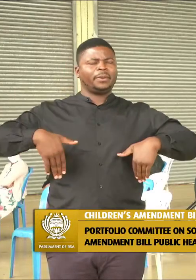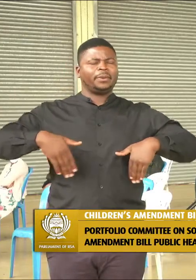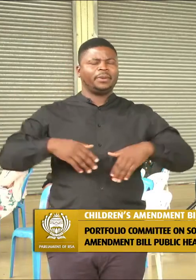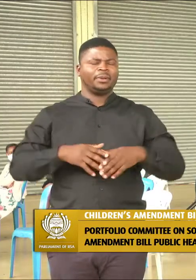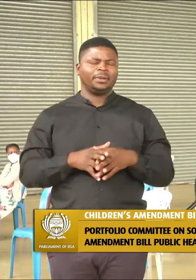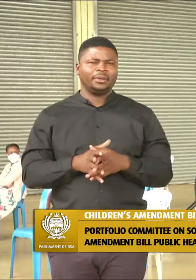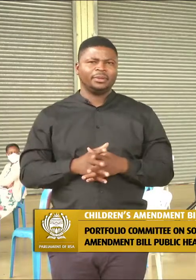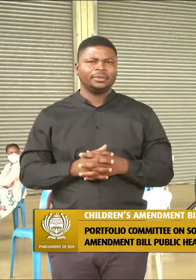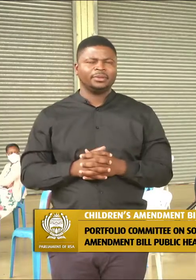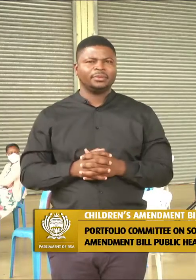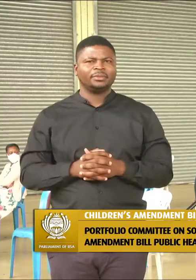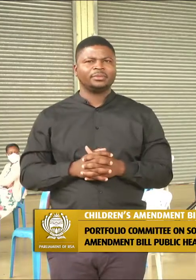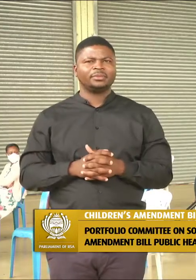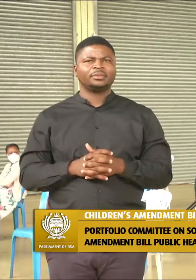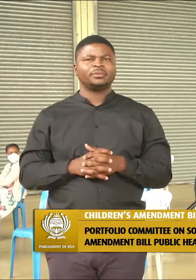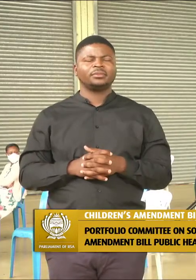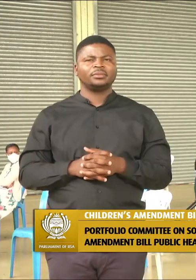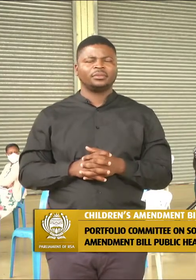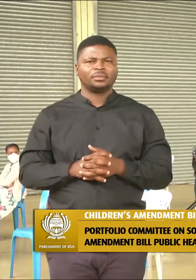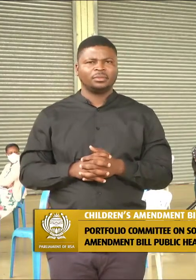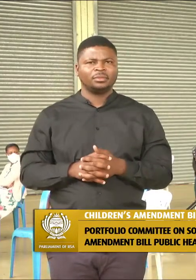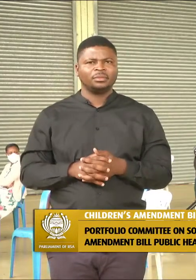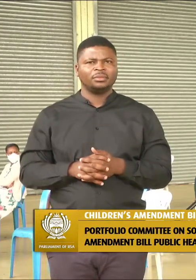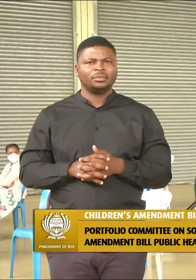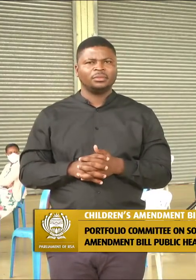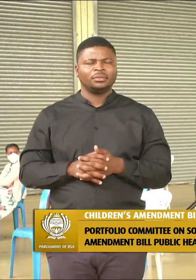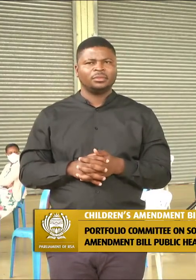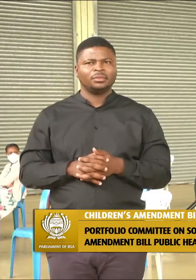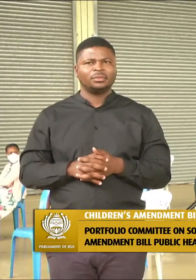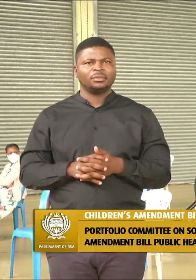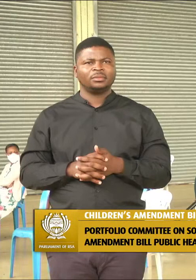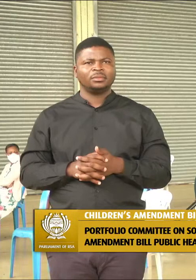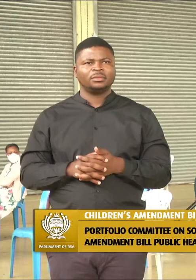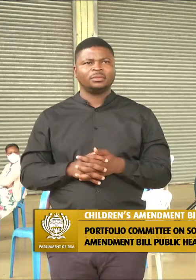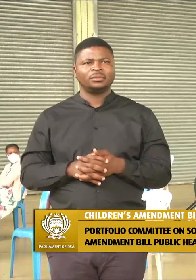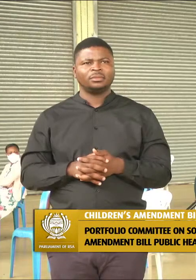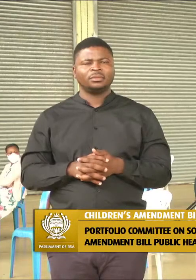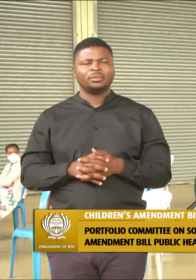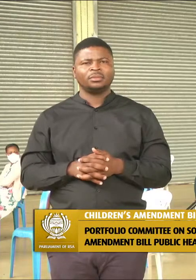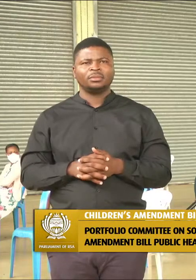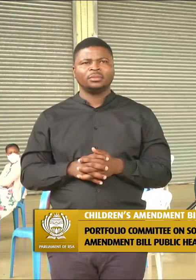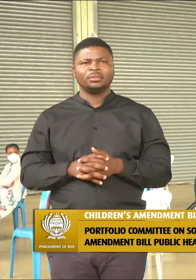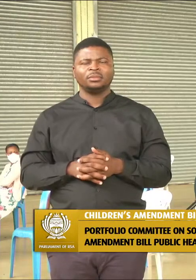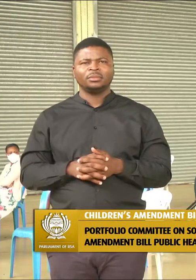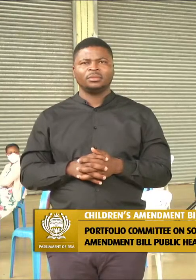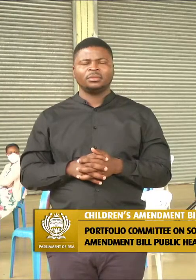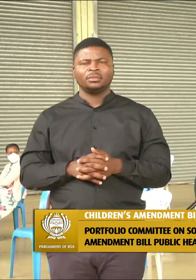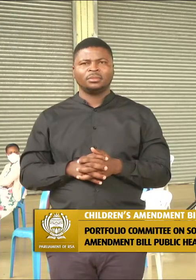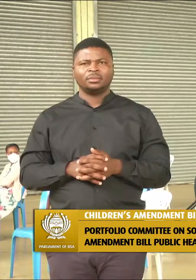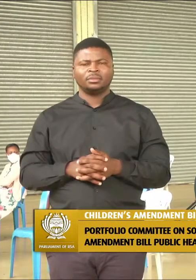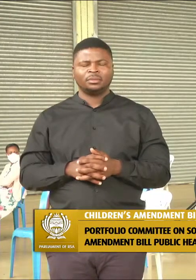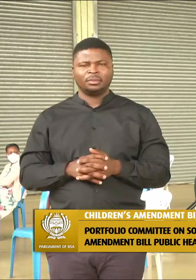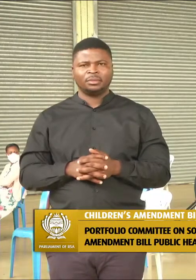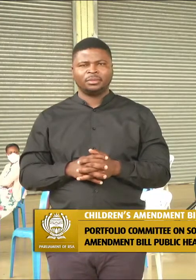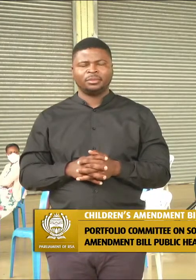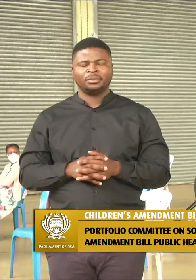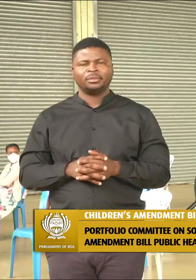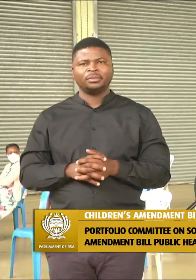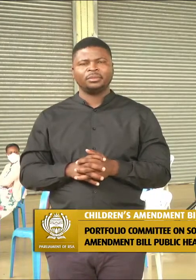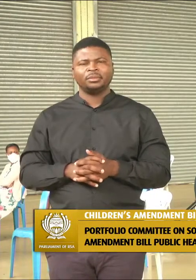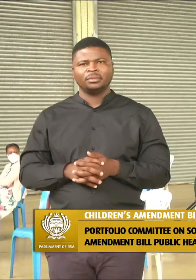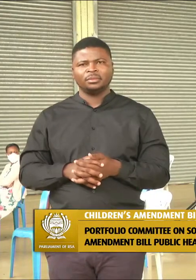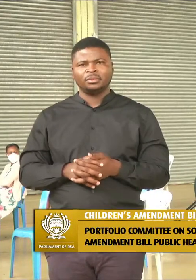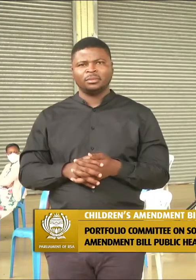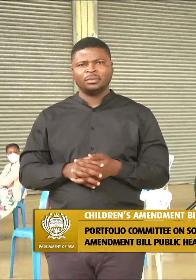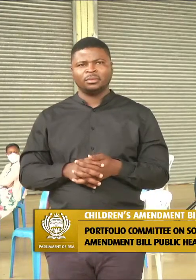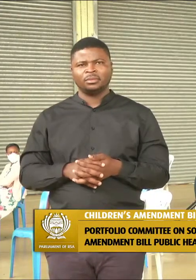engathi uhlelo lwezinto nesimo sengqondo kubantu asikakashintshi ngokwanele. When